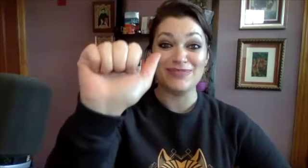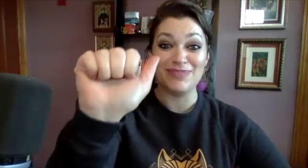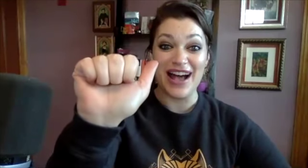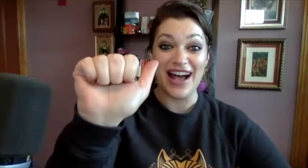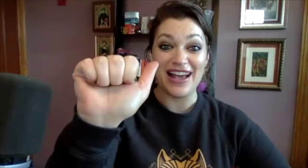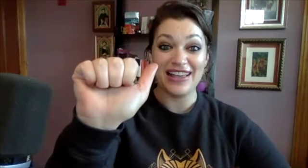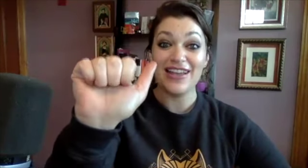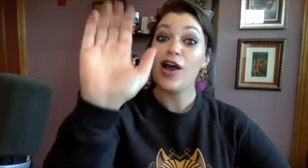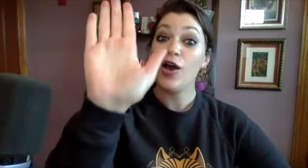Goodbye.